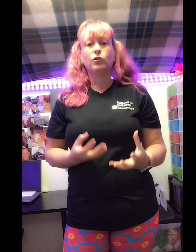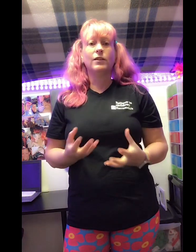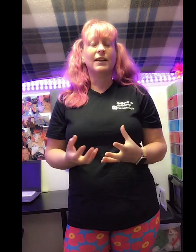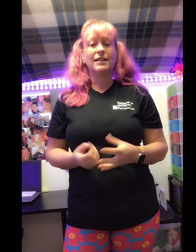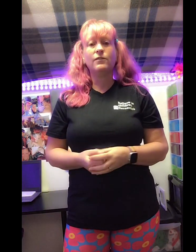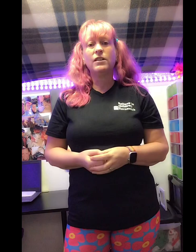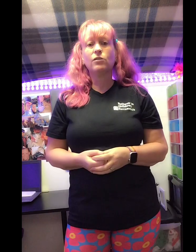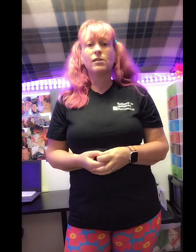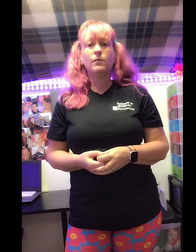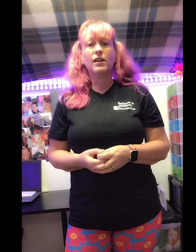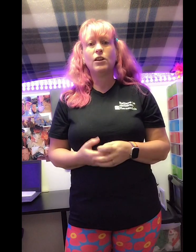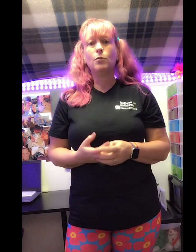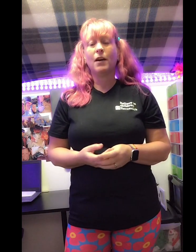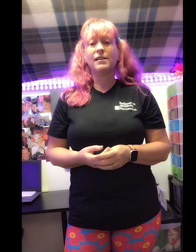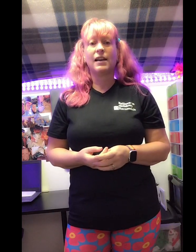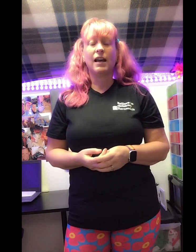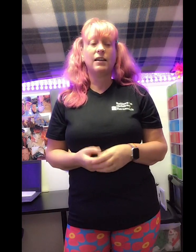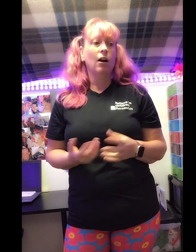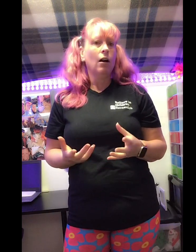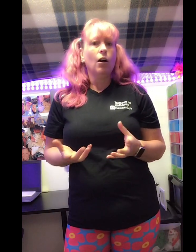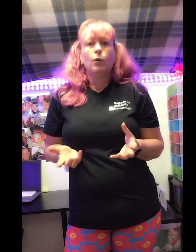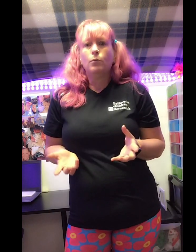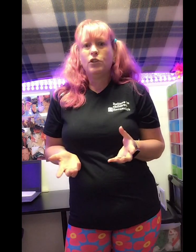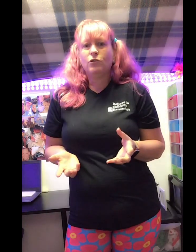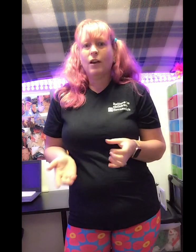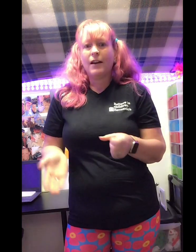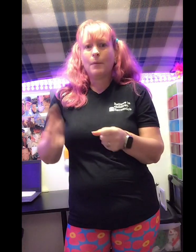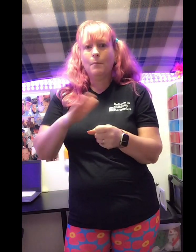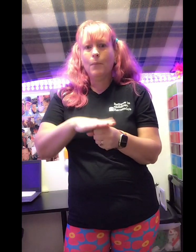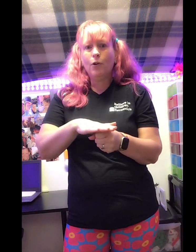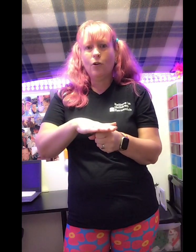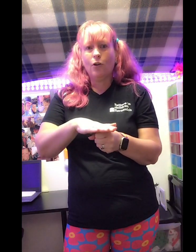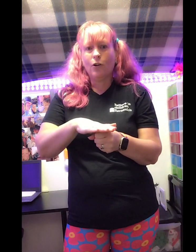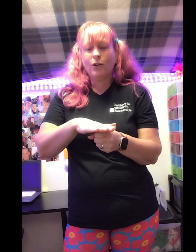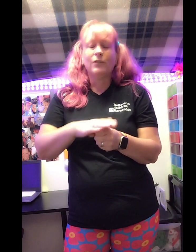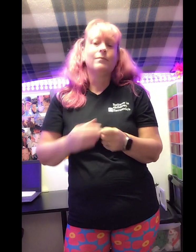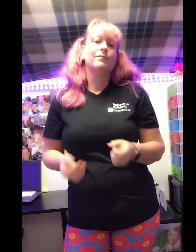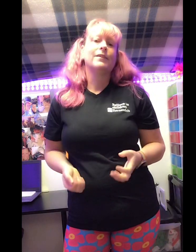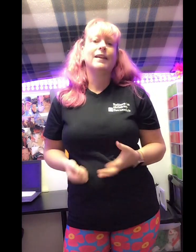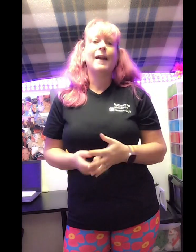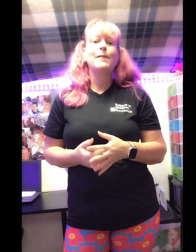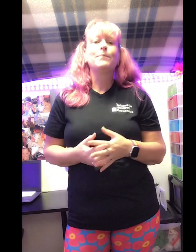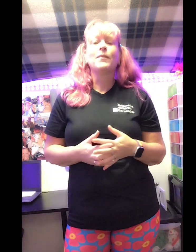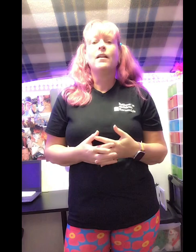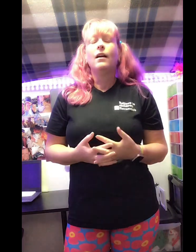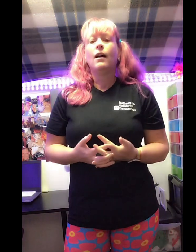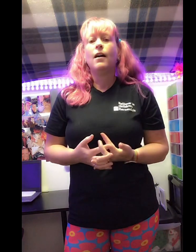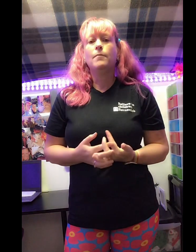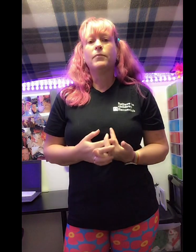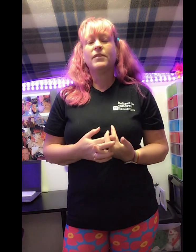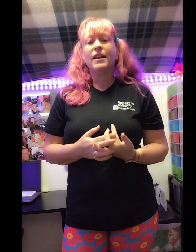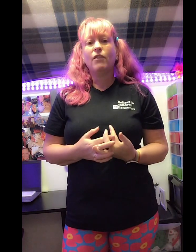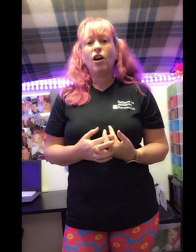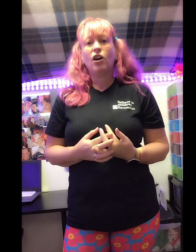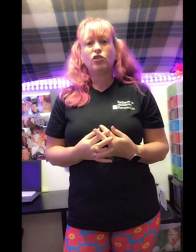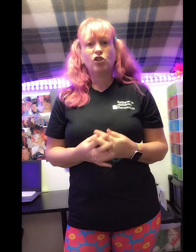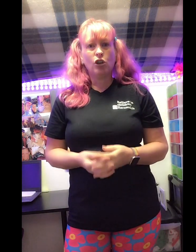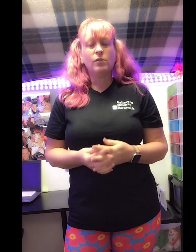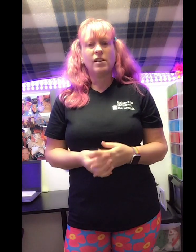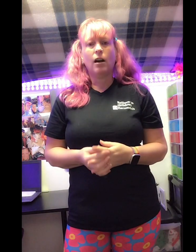an activity or something, you might say, would you like more? Okay. There are 2